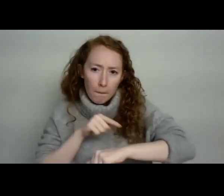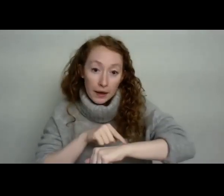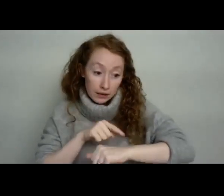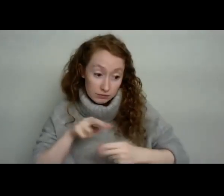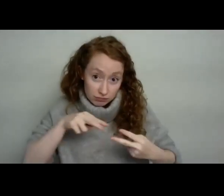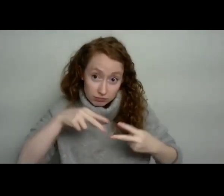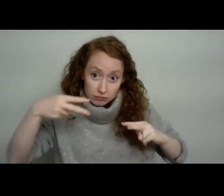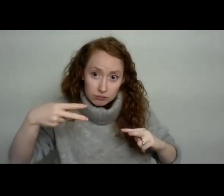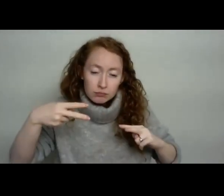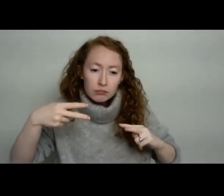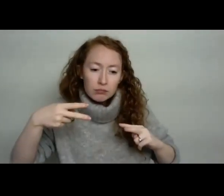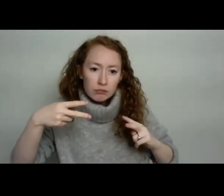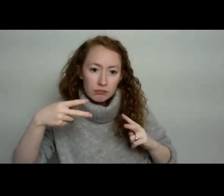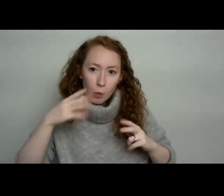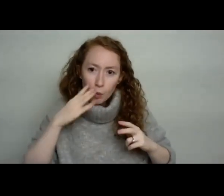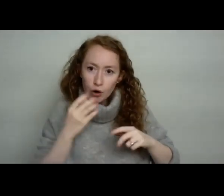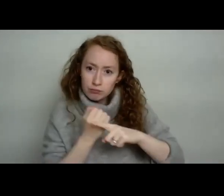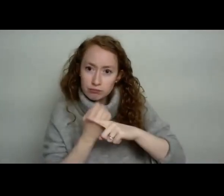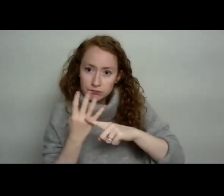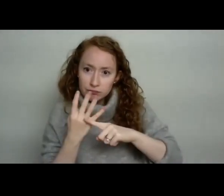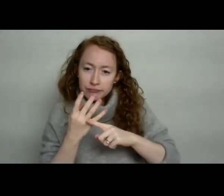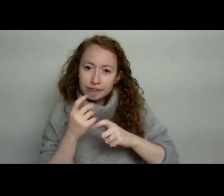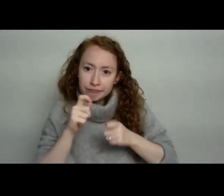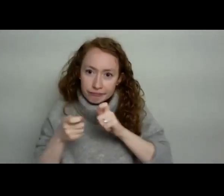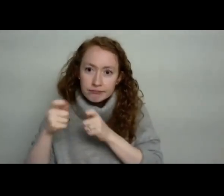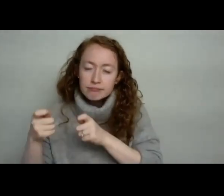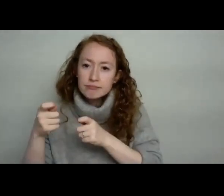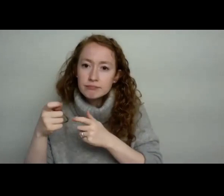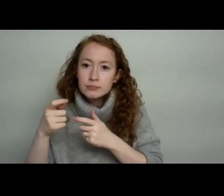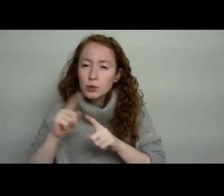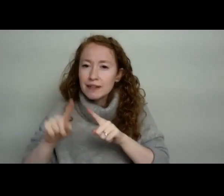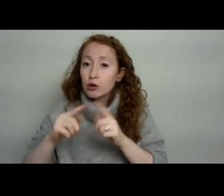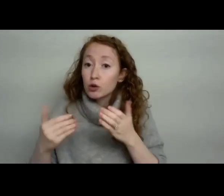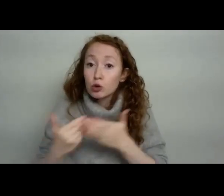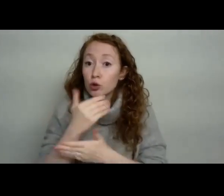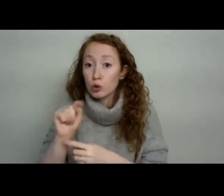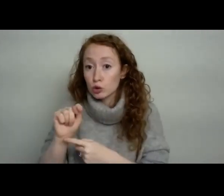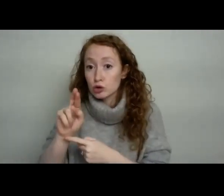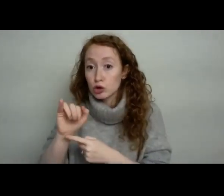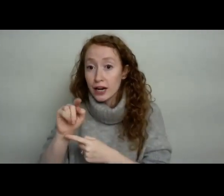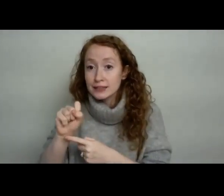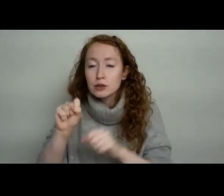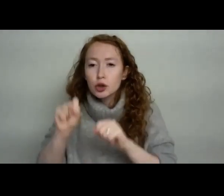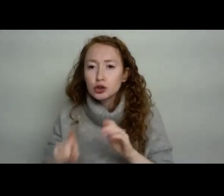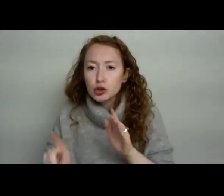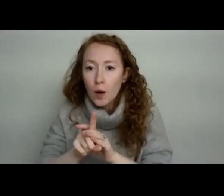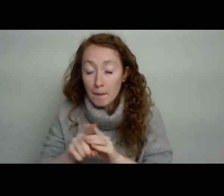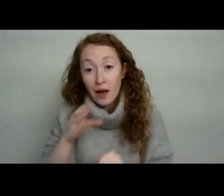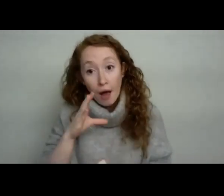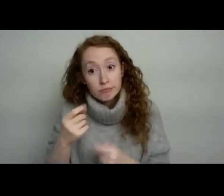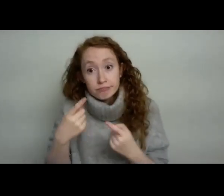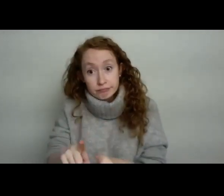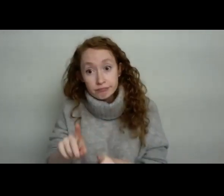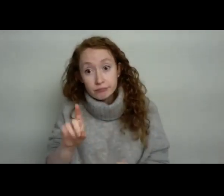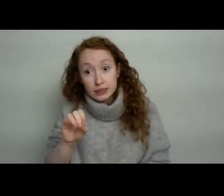be expressed. And indeed, they were. So what we think of as a lot of the more modern, truly modern